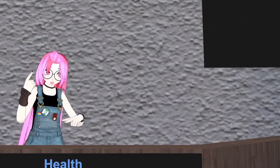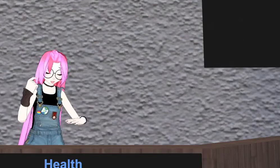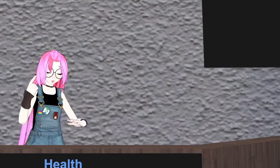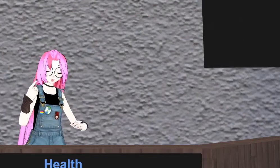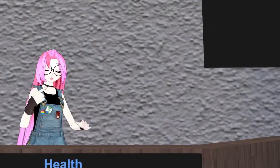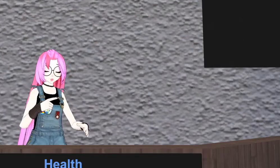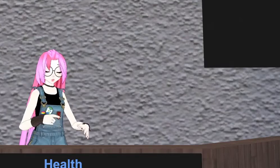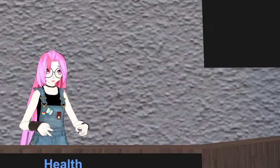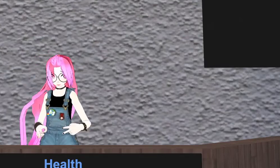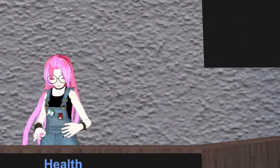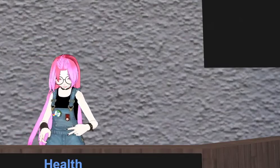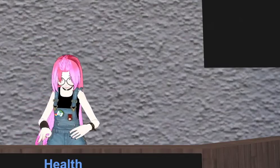sense?